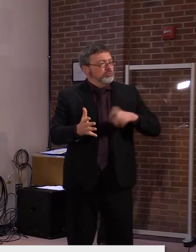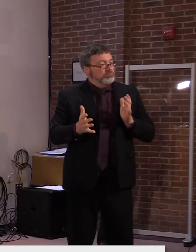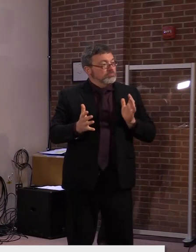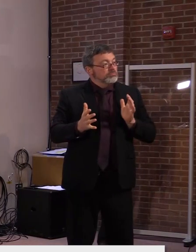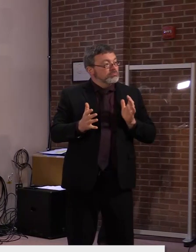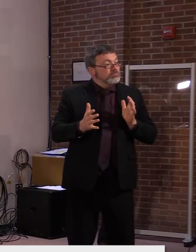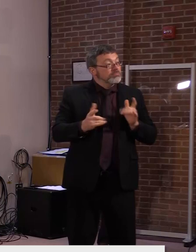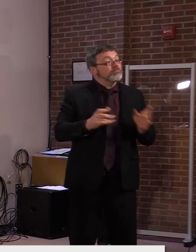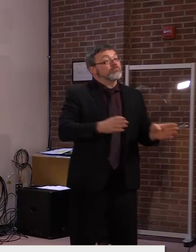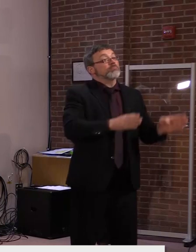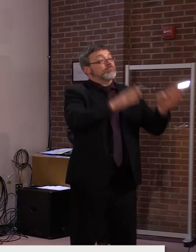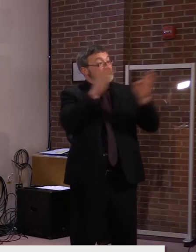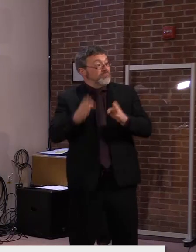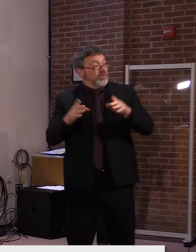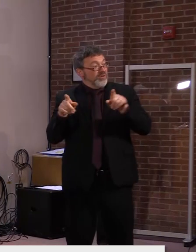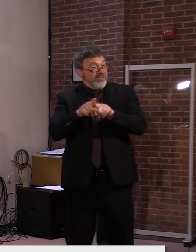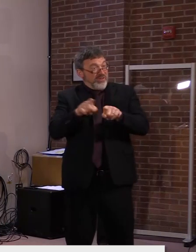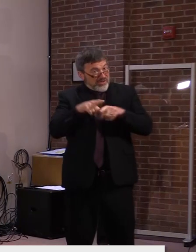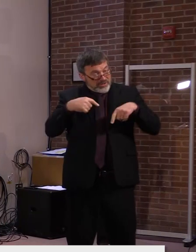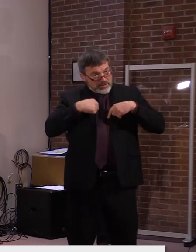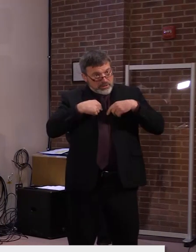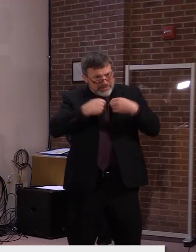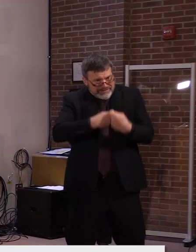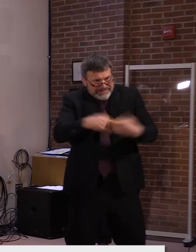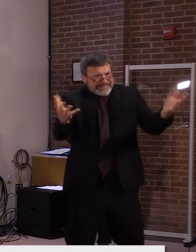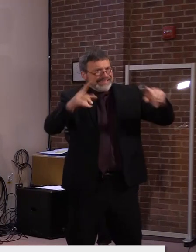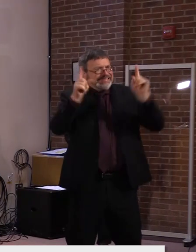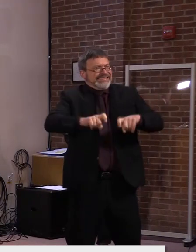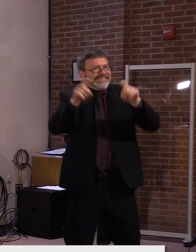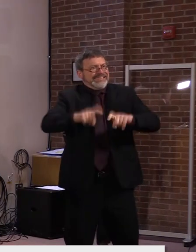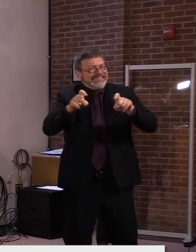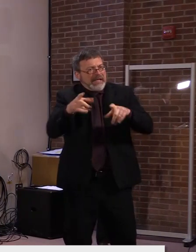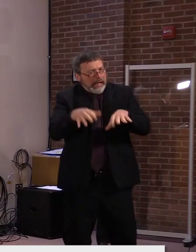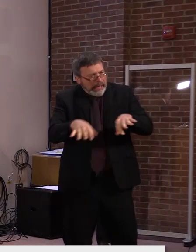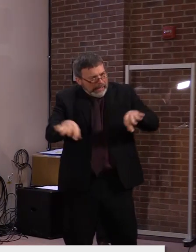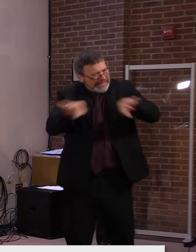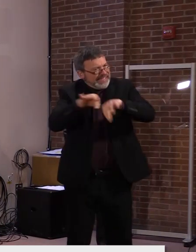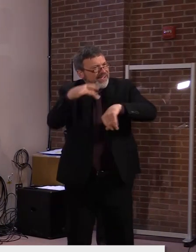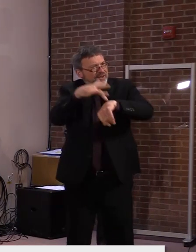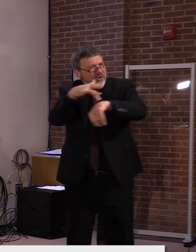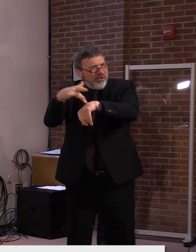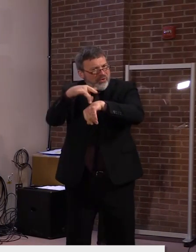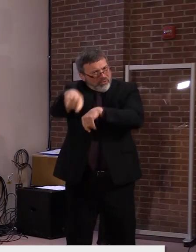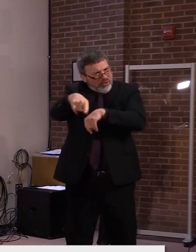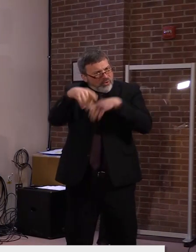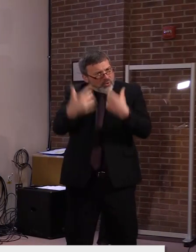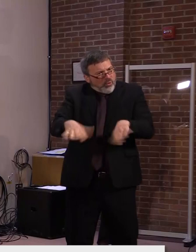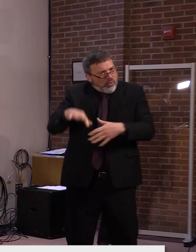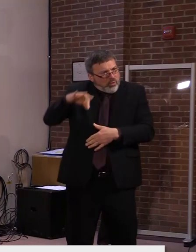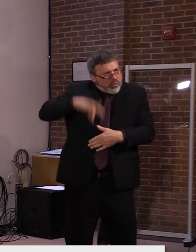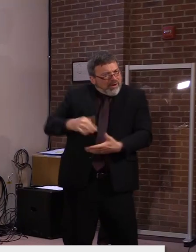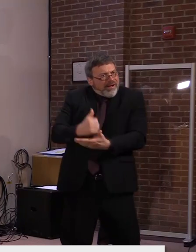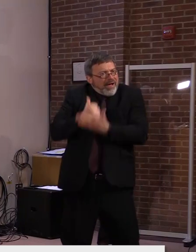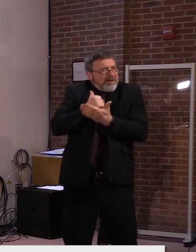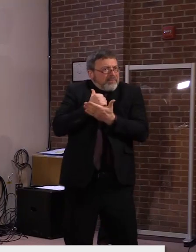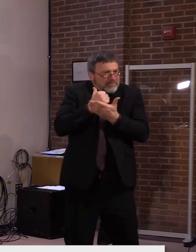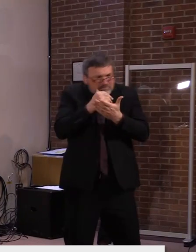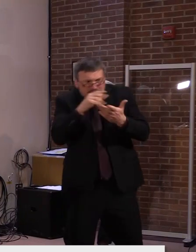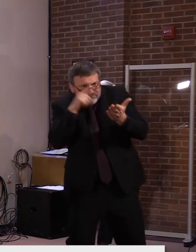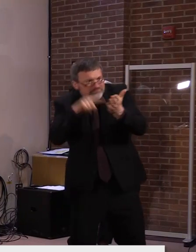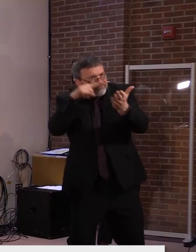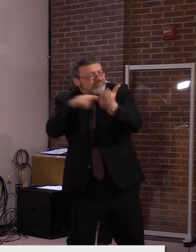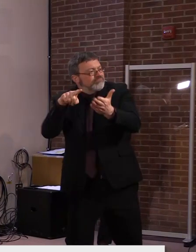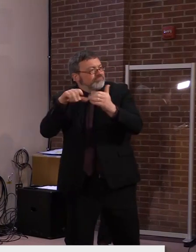as a tool. We've been promoting this ahead of the holidays. This is a staggering number. In the